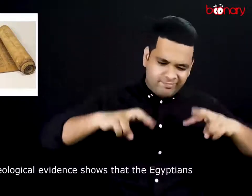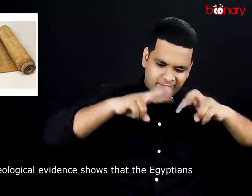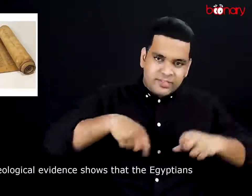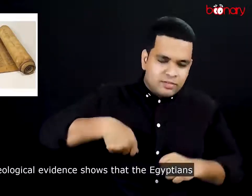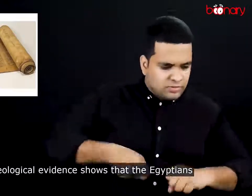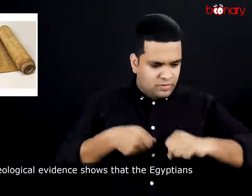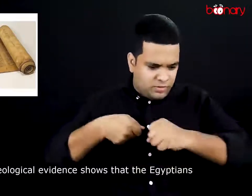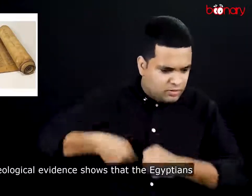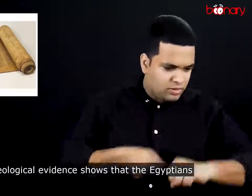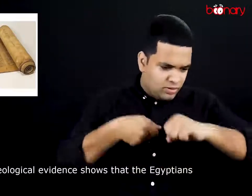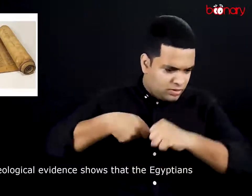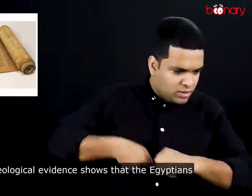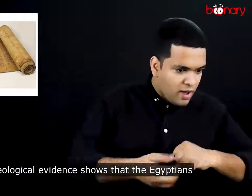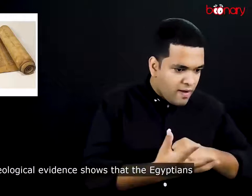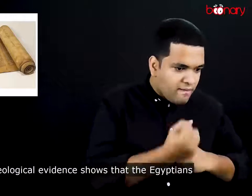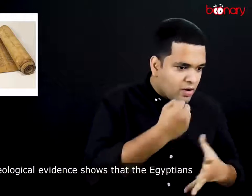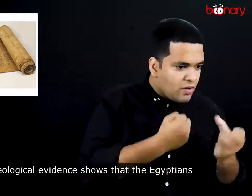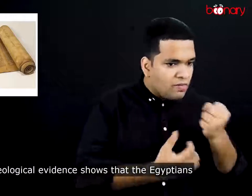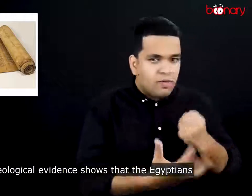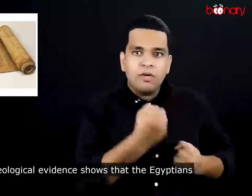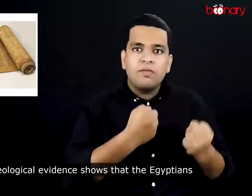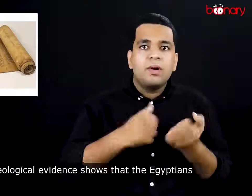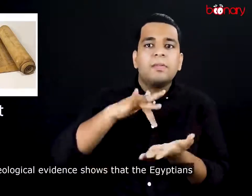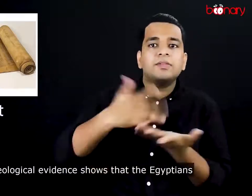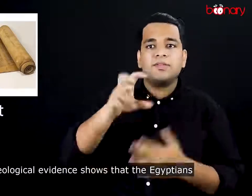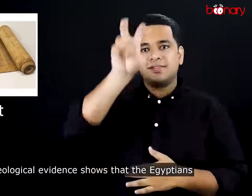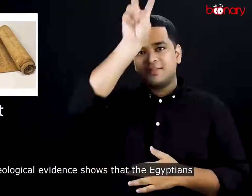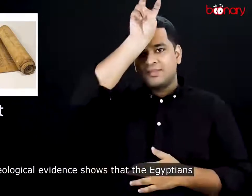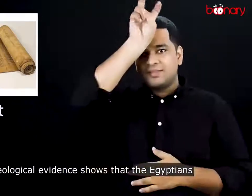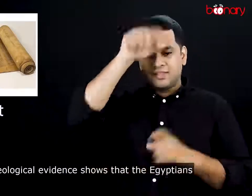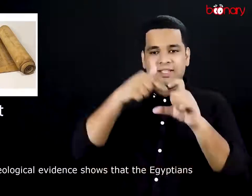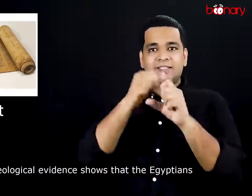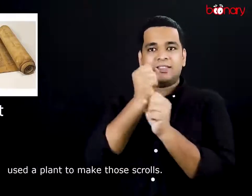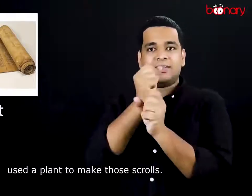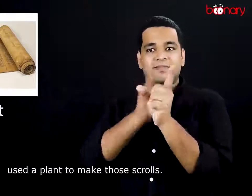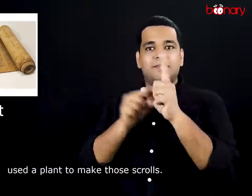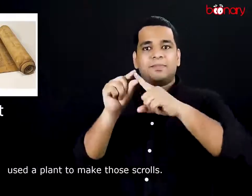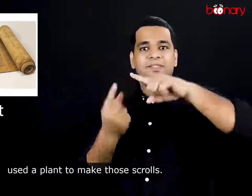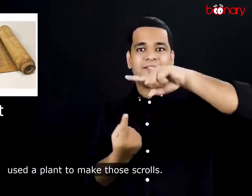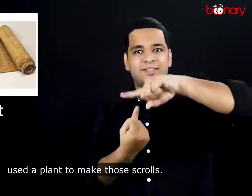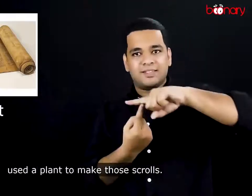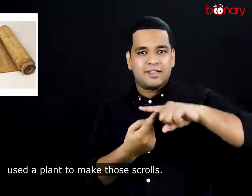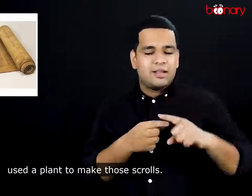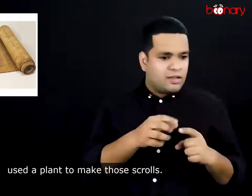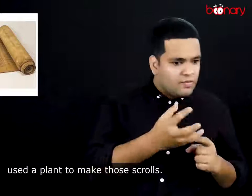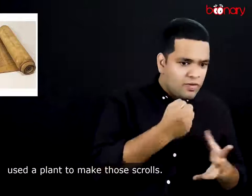Archaeological evidence shows that the Egyptians used a plant to make those